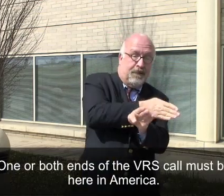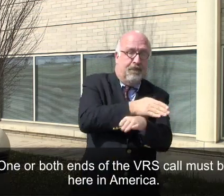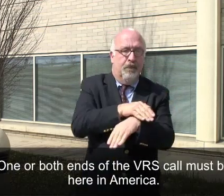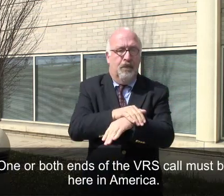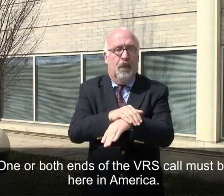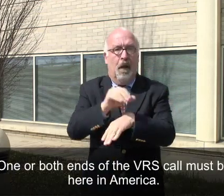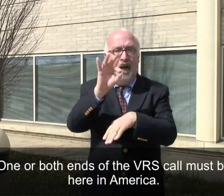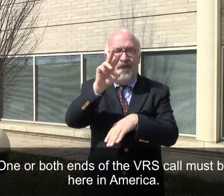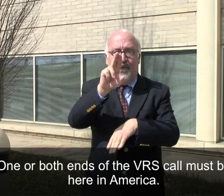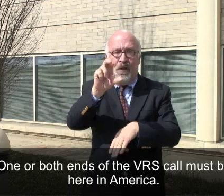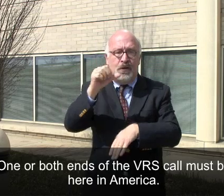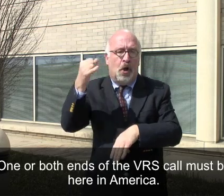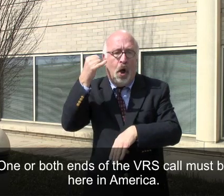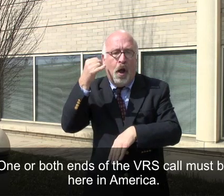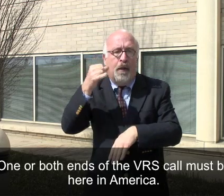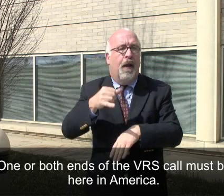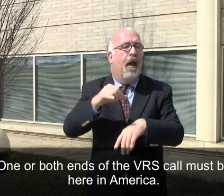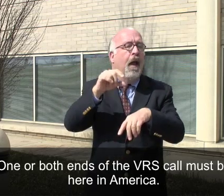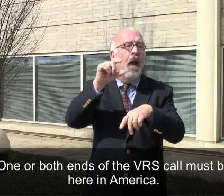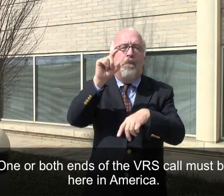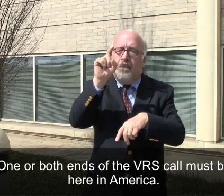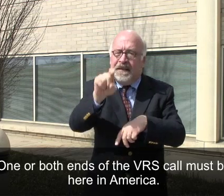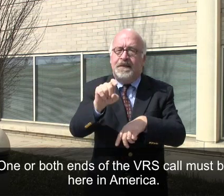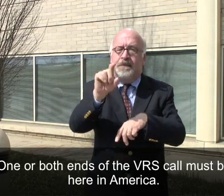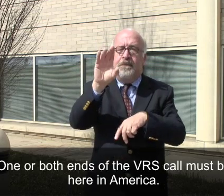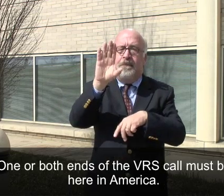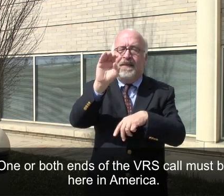the VRS call must be here